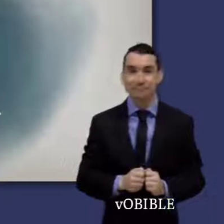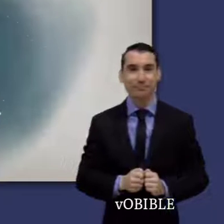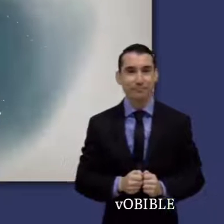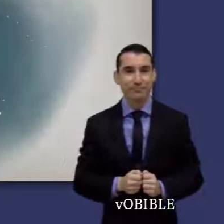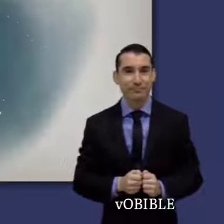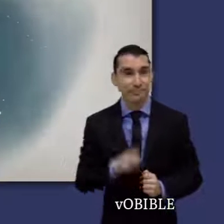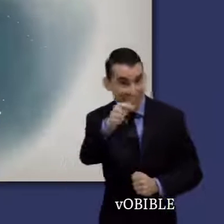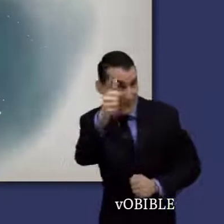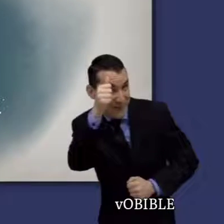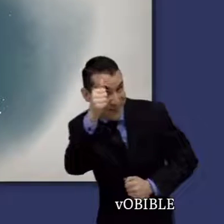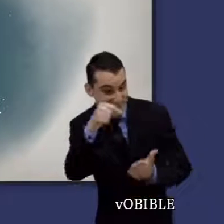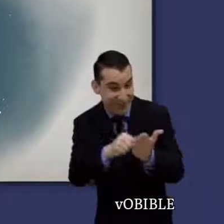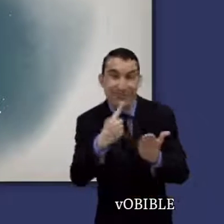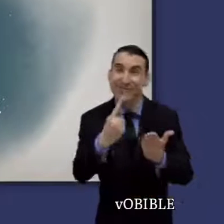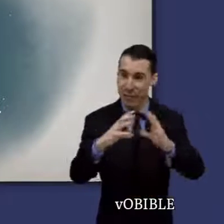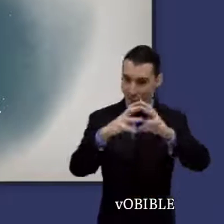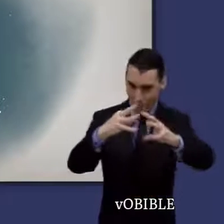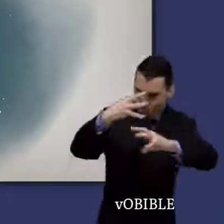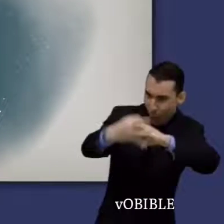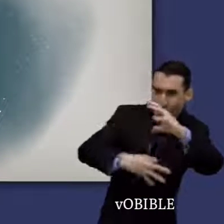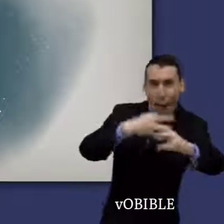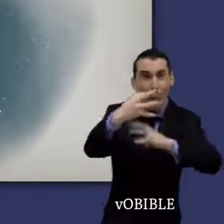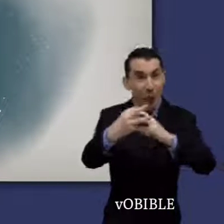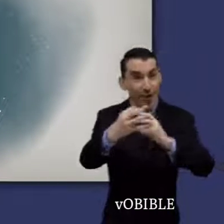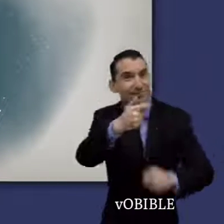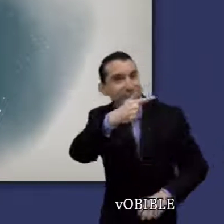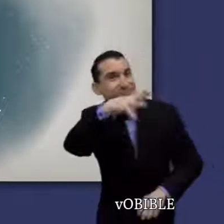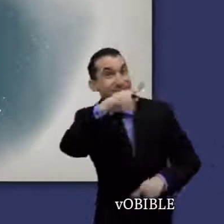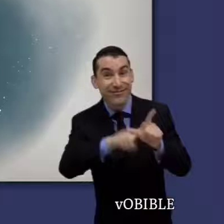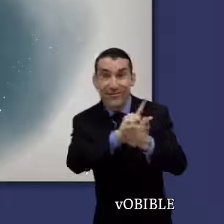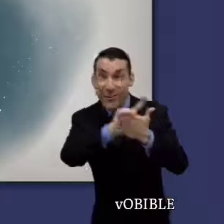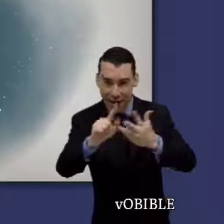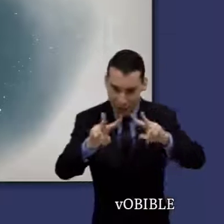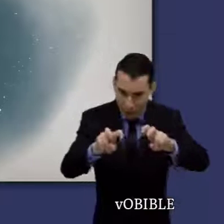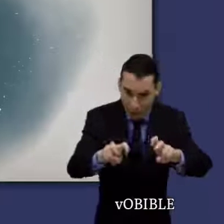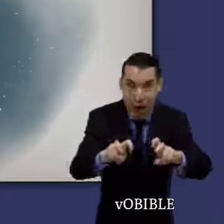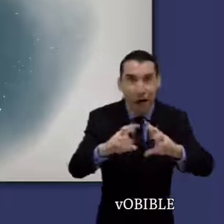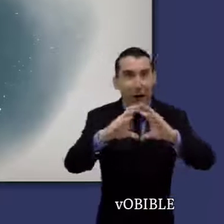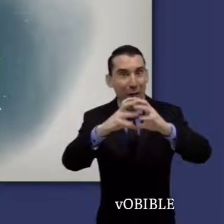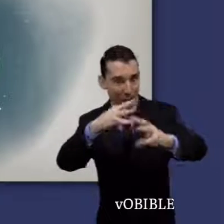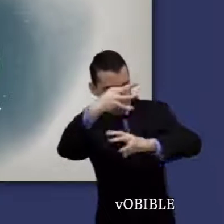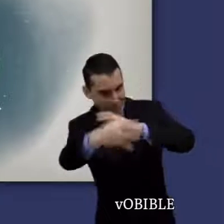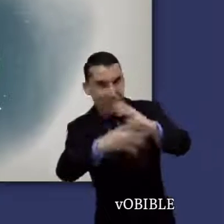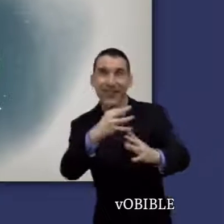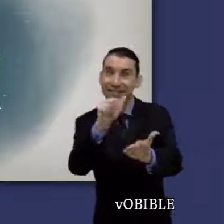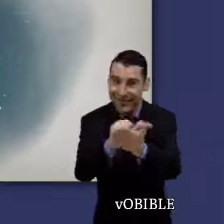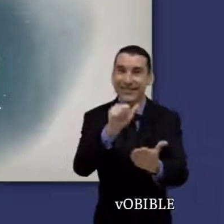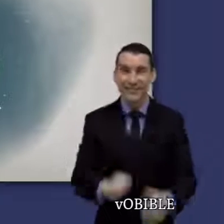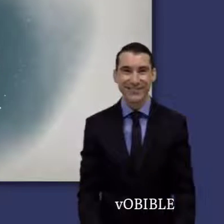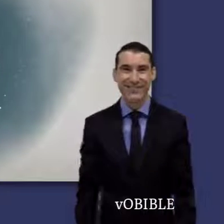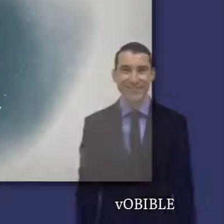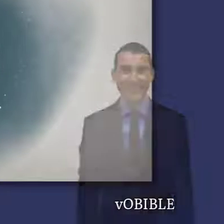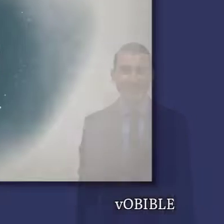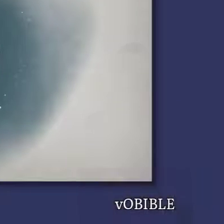Did you know? The book of Job describes the earth as suspended upon nothing, a fact that was not